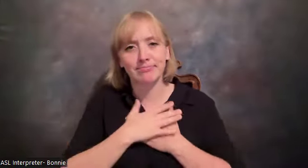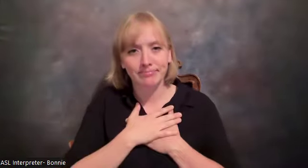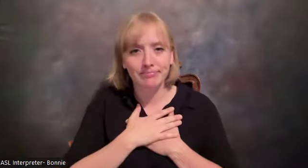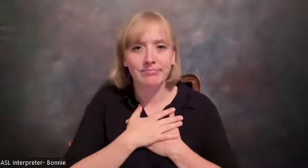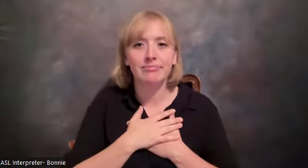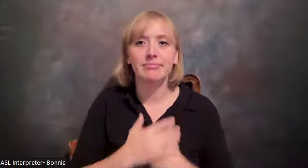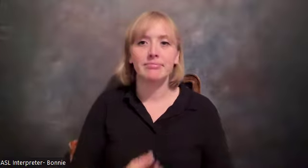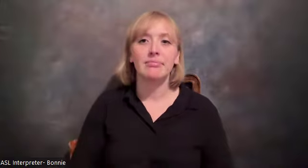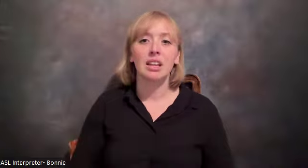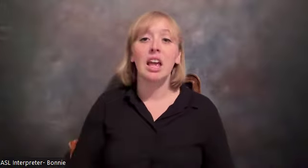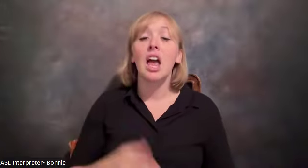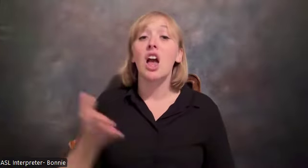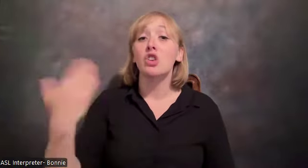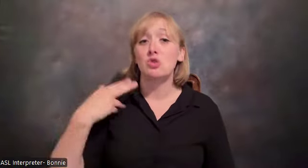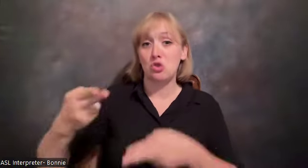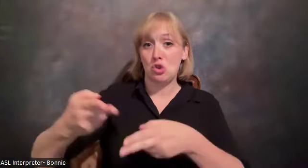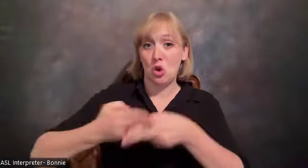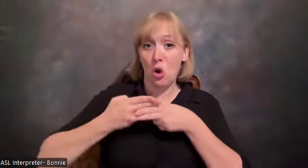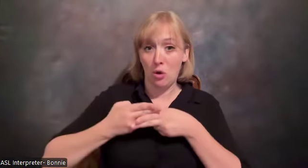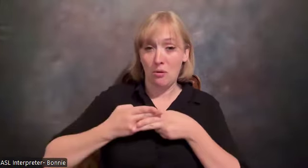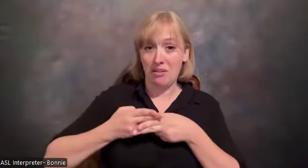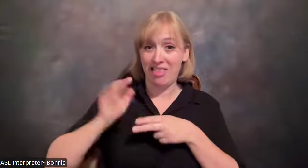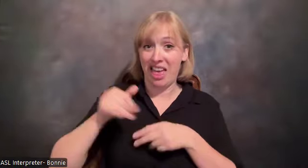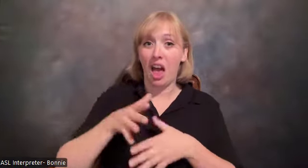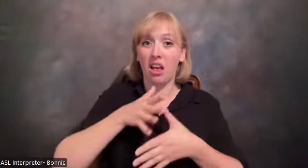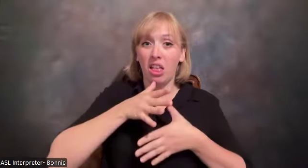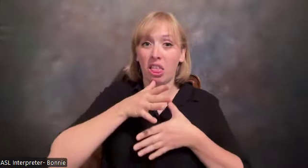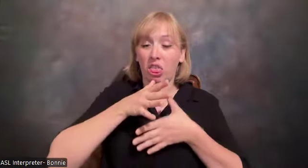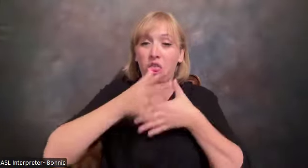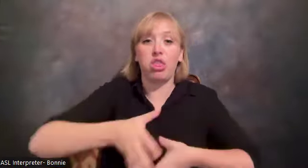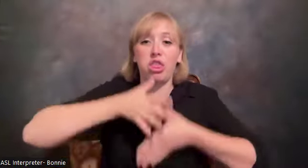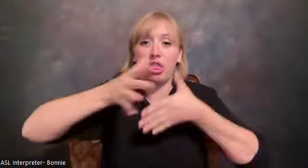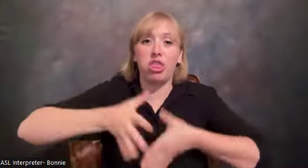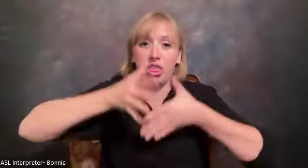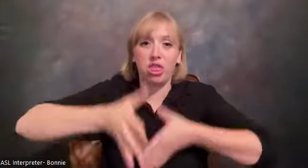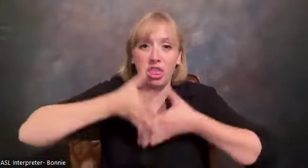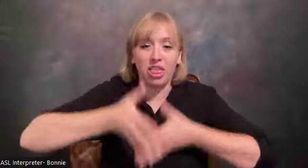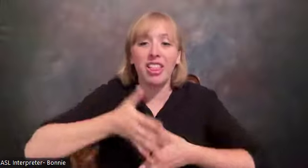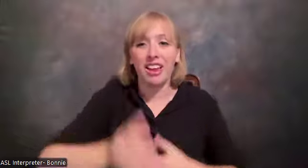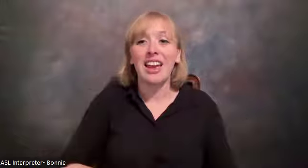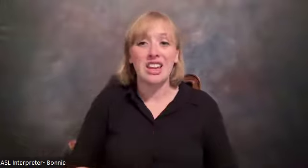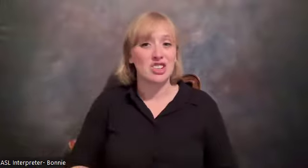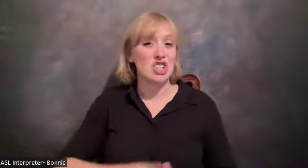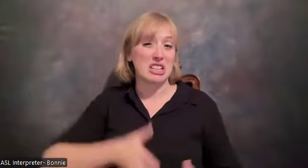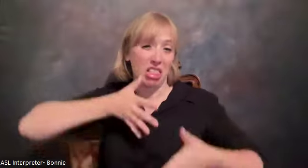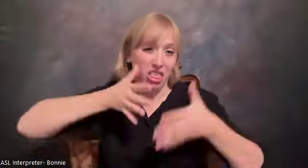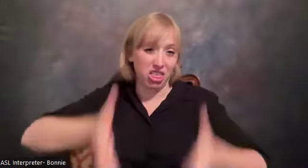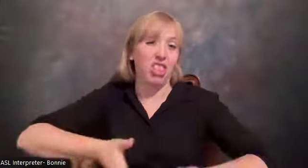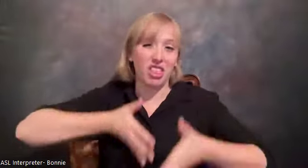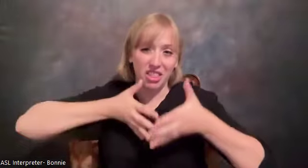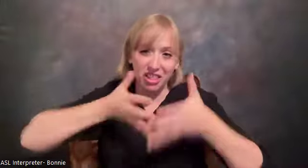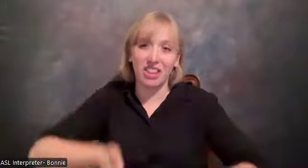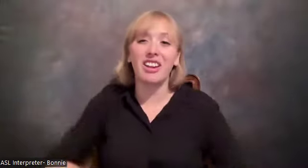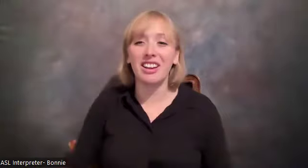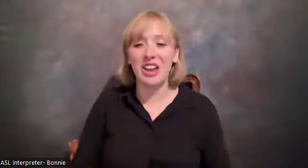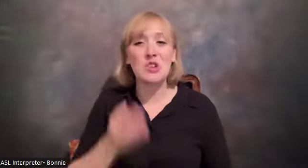He used to call what happened to me projectile regurgitation. This is a new level of puking I am unfamiliar with, right? Because